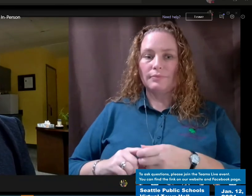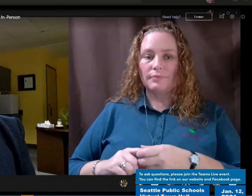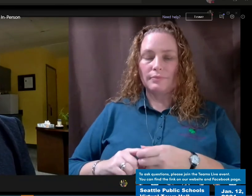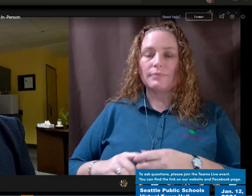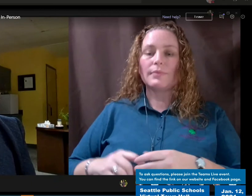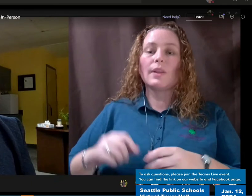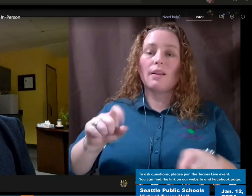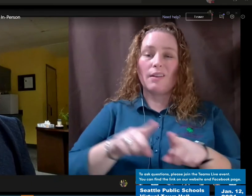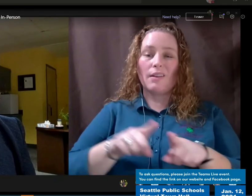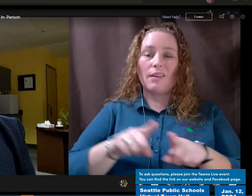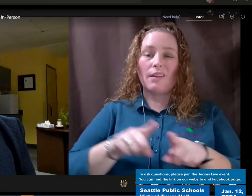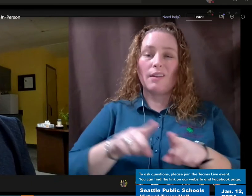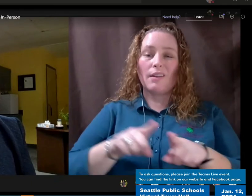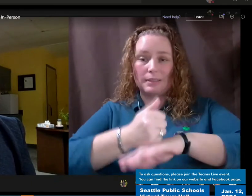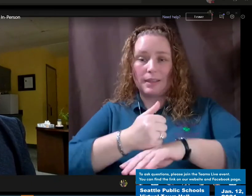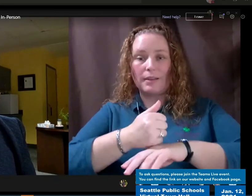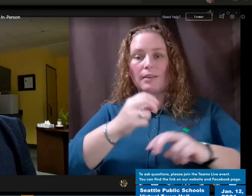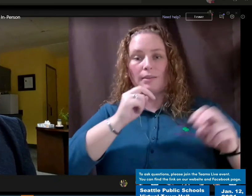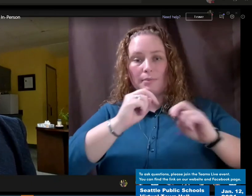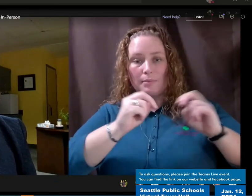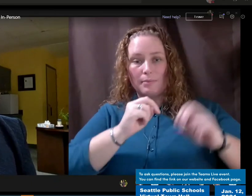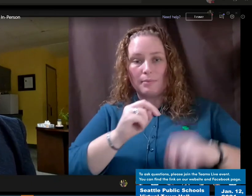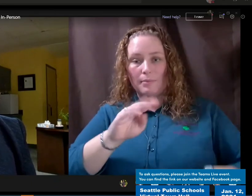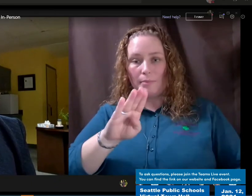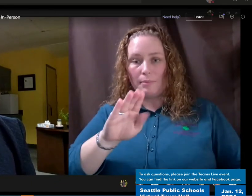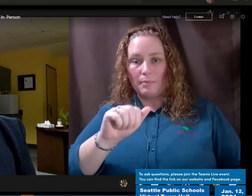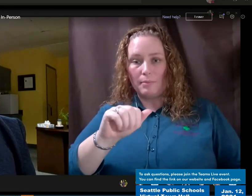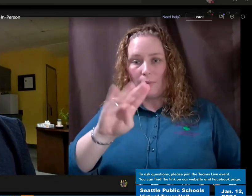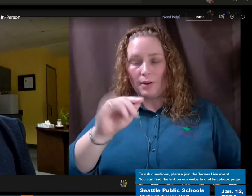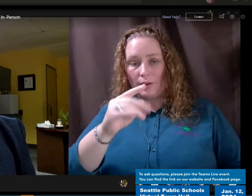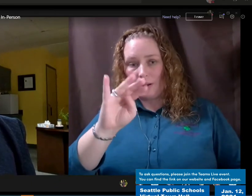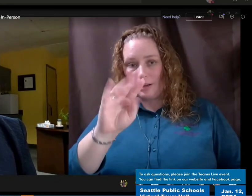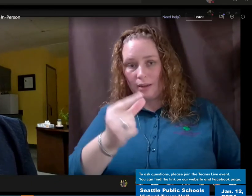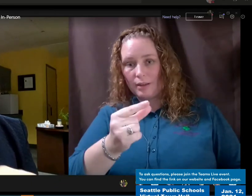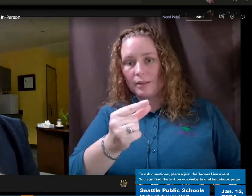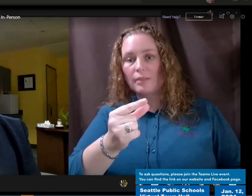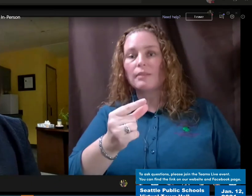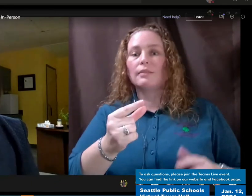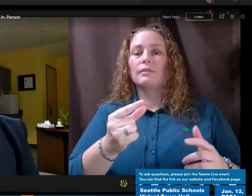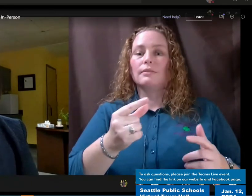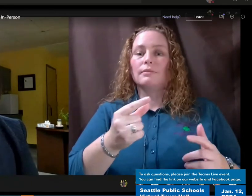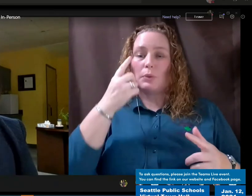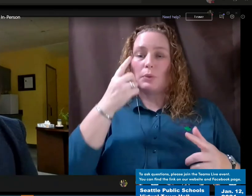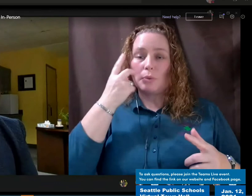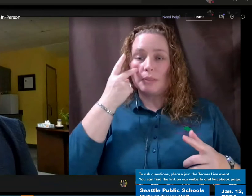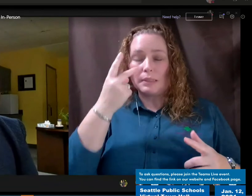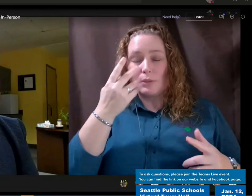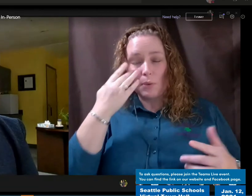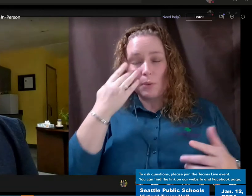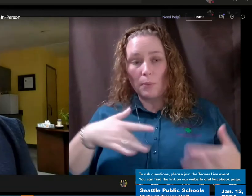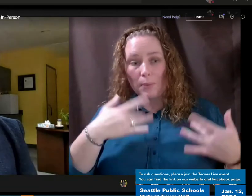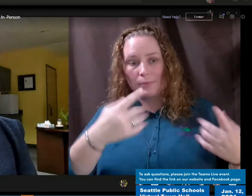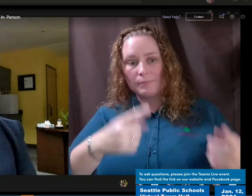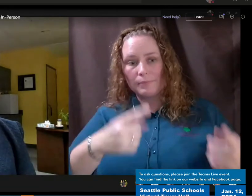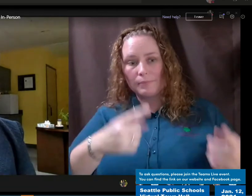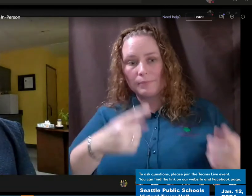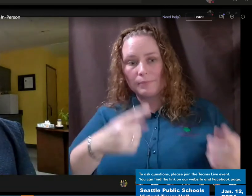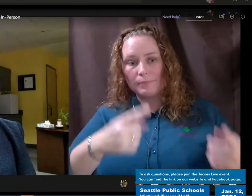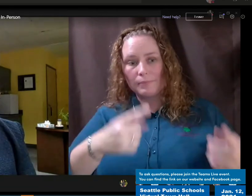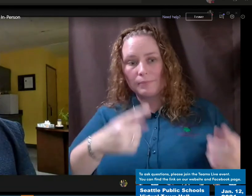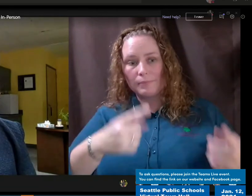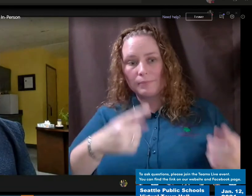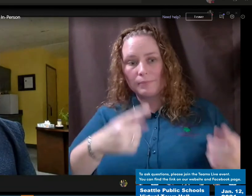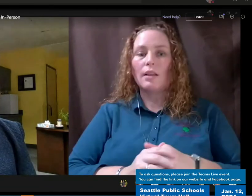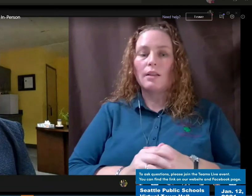so we can keep you updated on what those negotiations with our labor union looks like too. So I guess the first